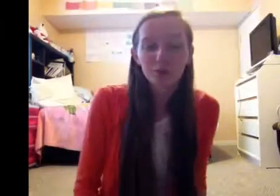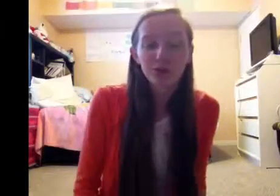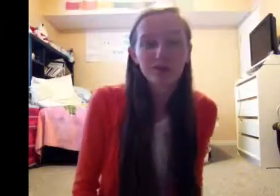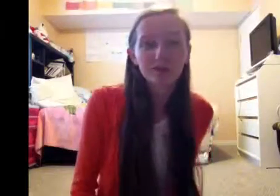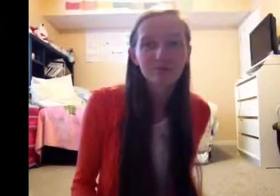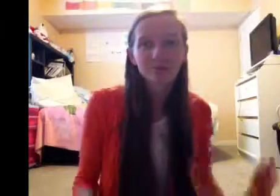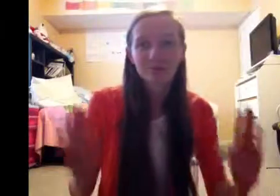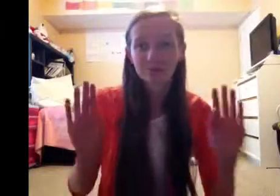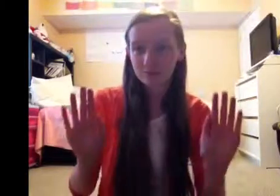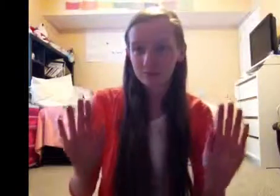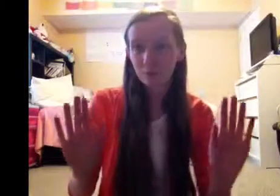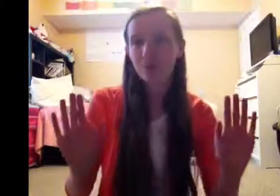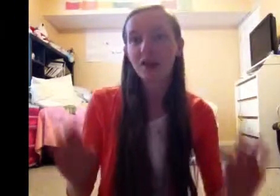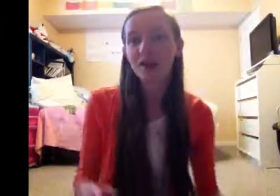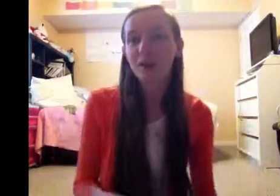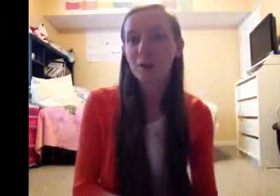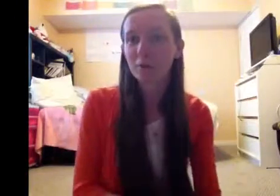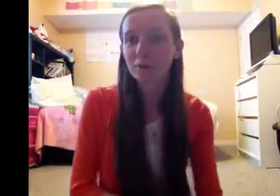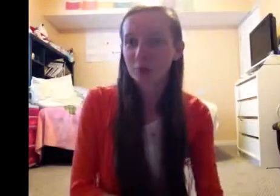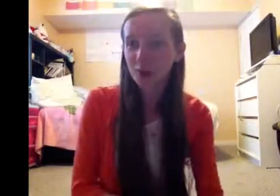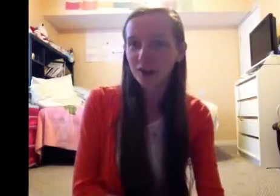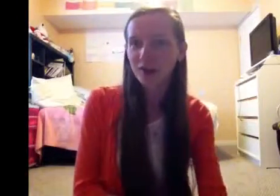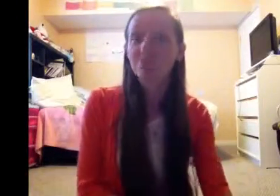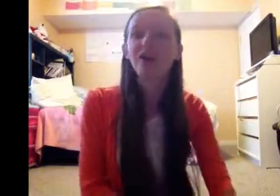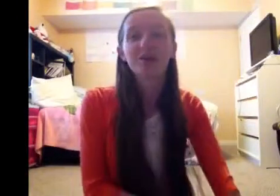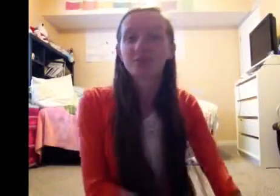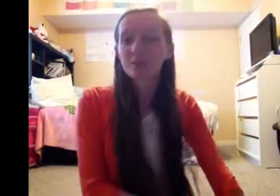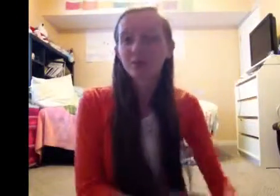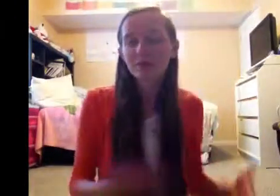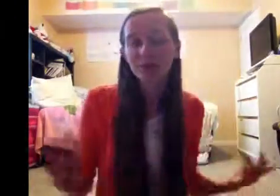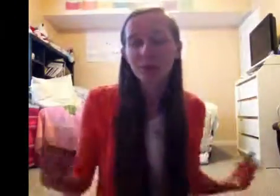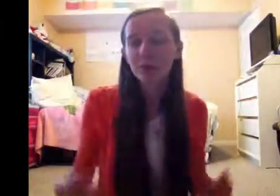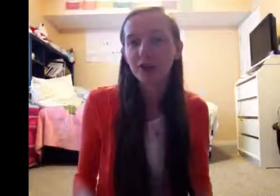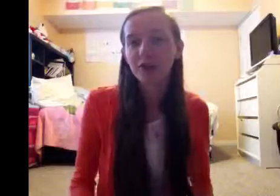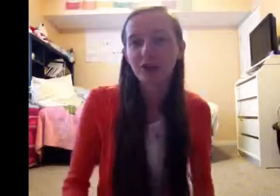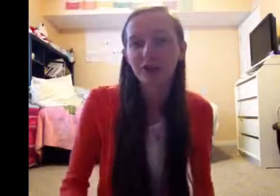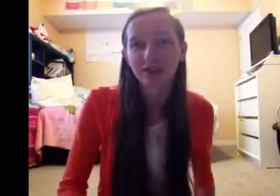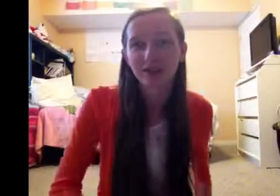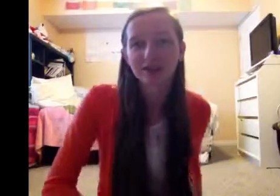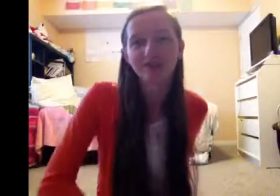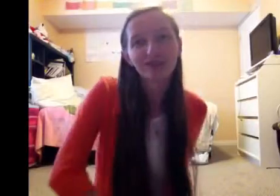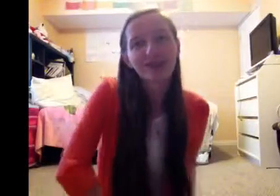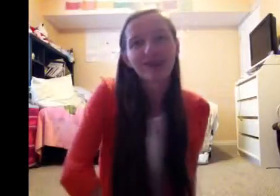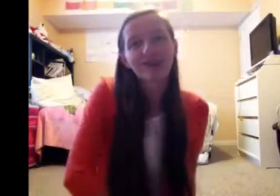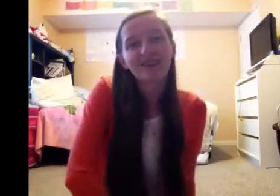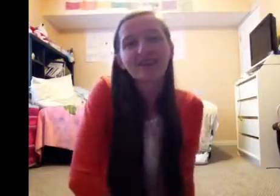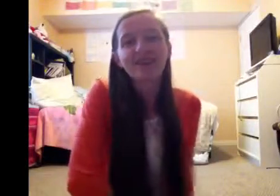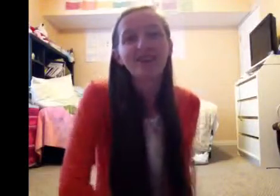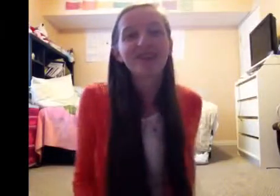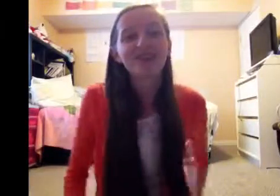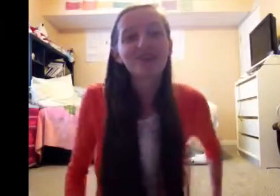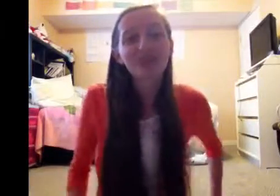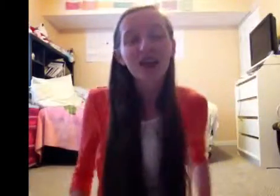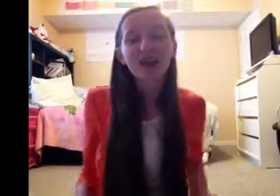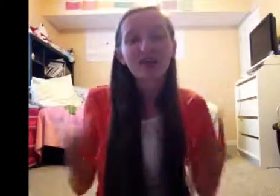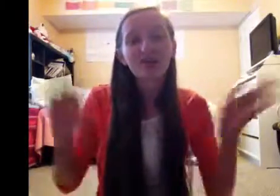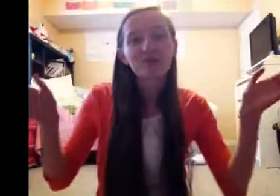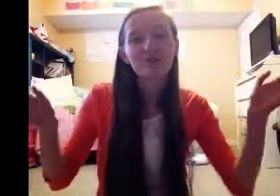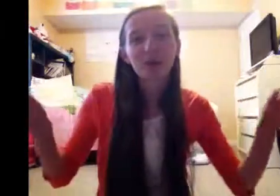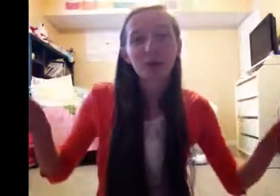please be nice about it if I'm wrong, but I'm pretty confident I got a lot of that right. So anyway, just comment below